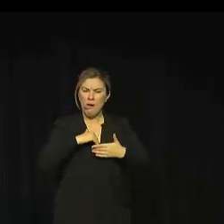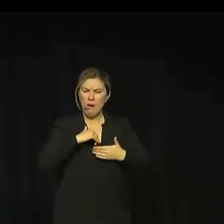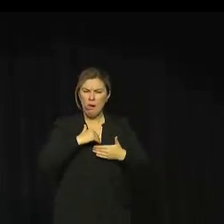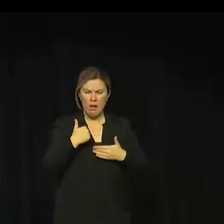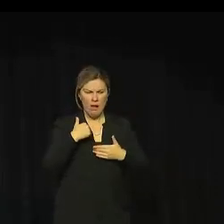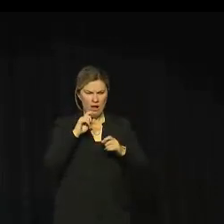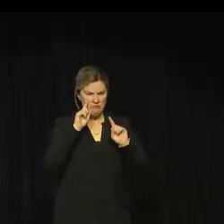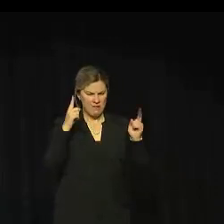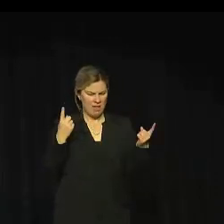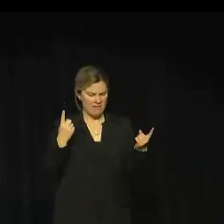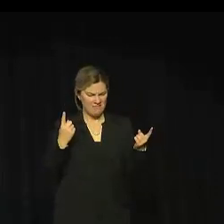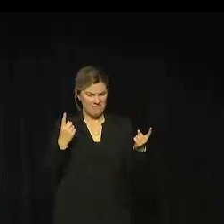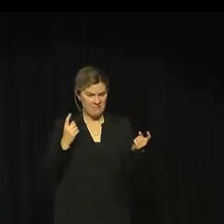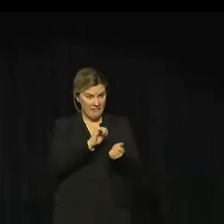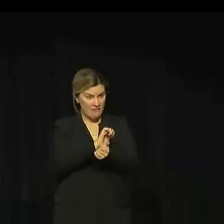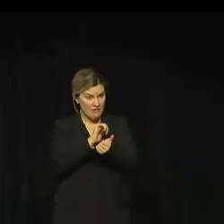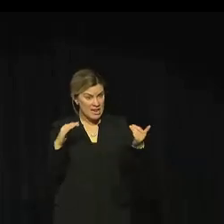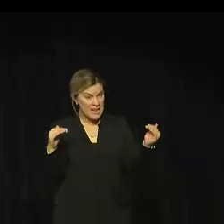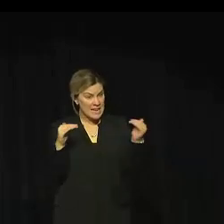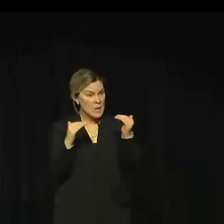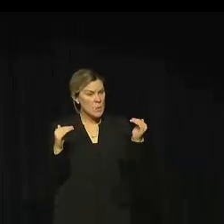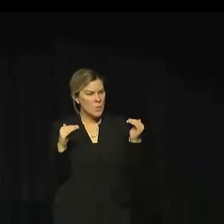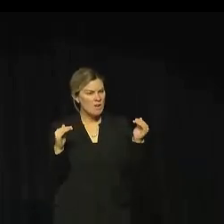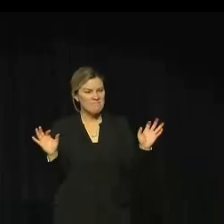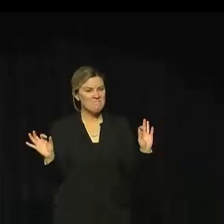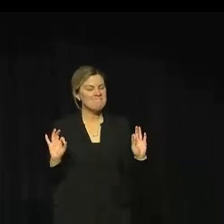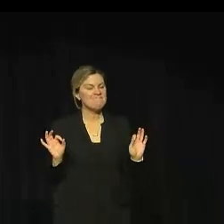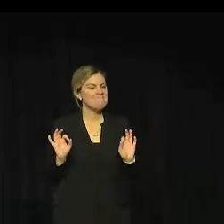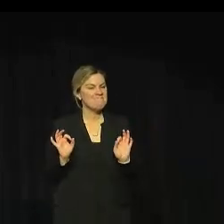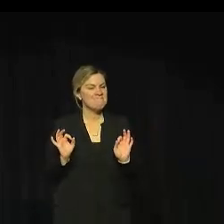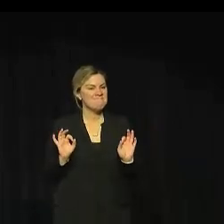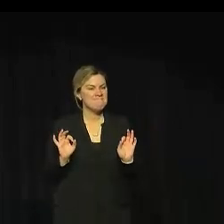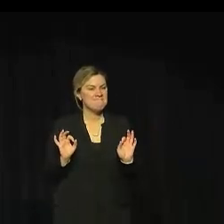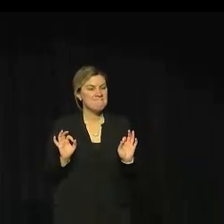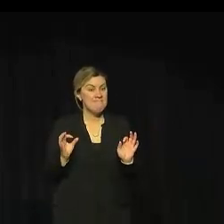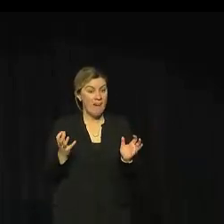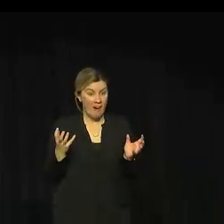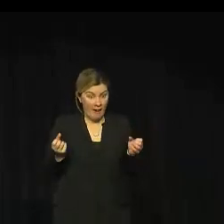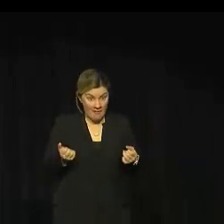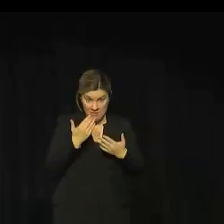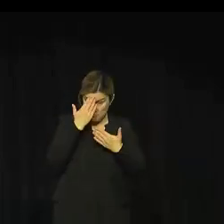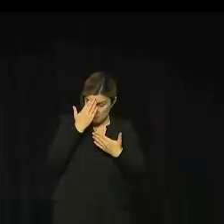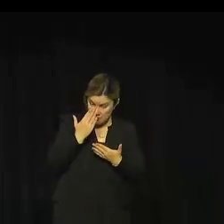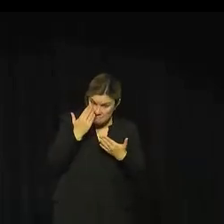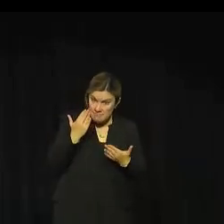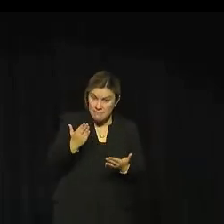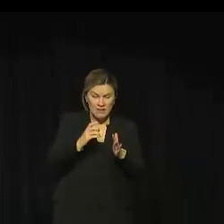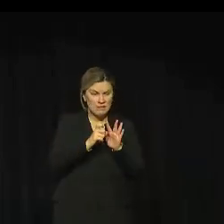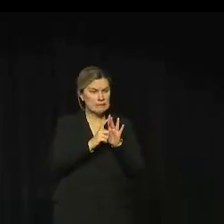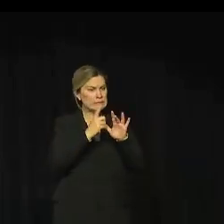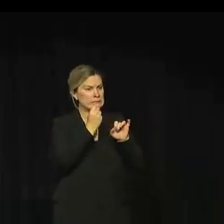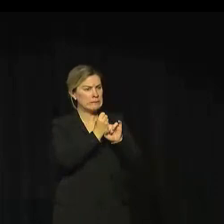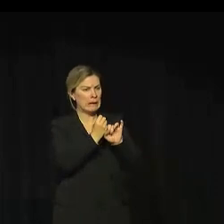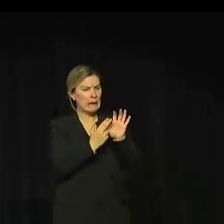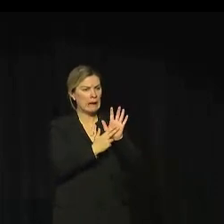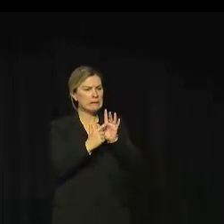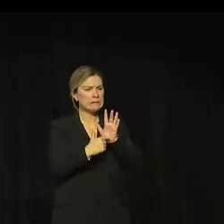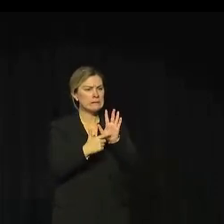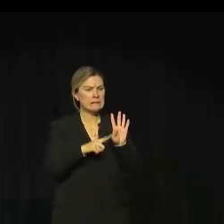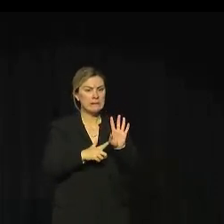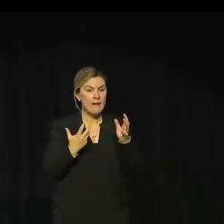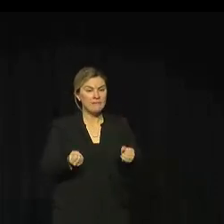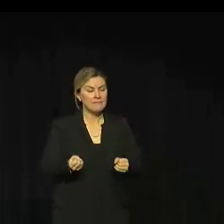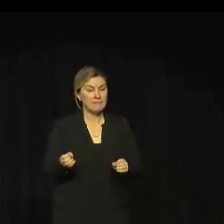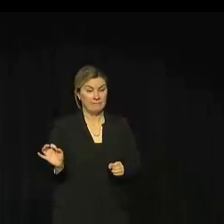equal, and that dignity was not what we had and not what I had.